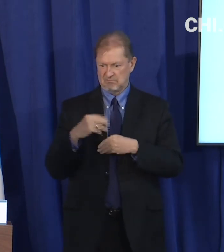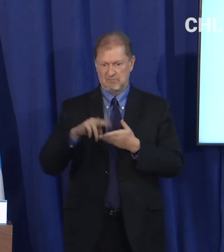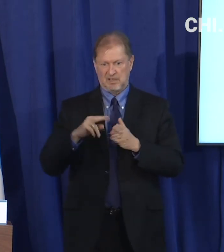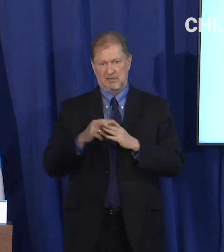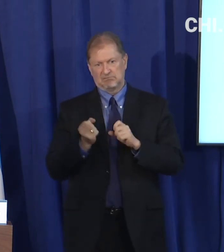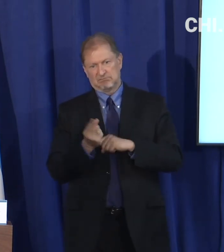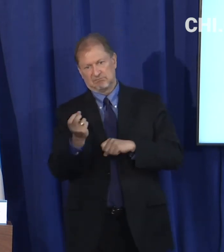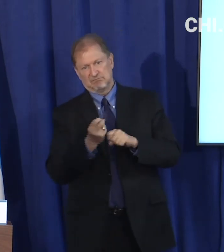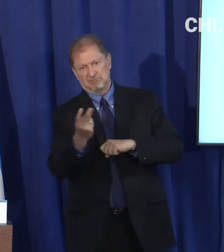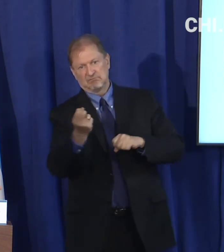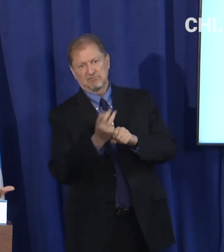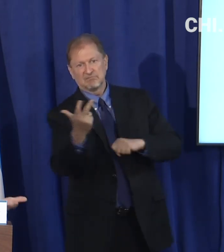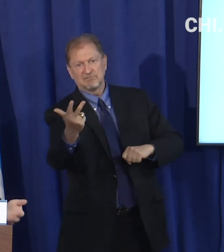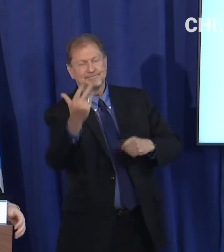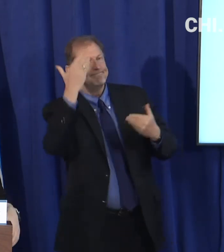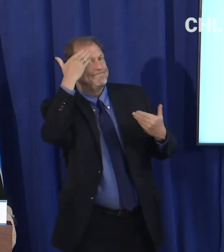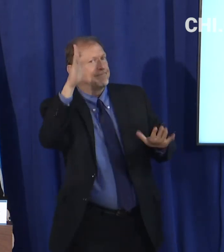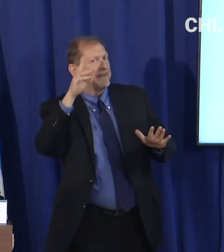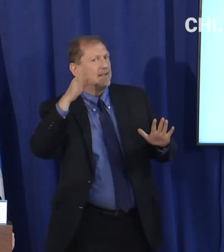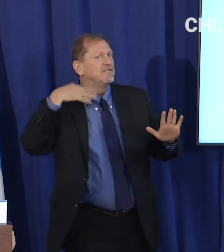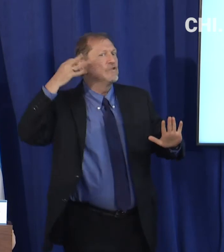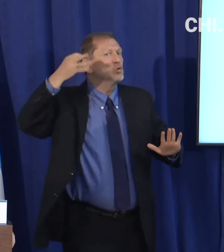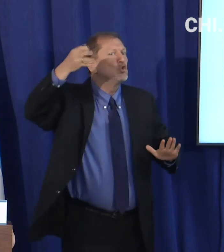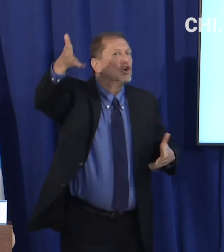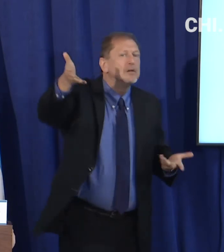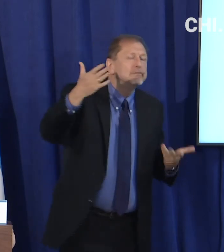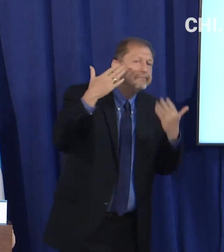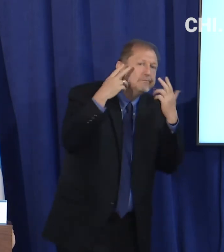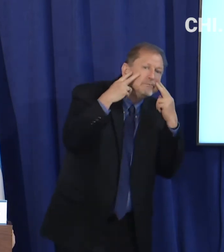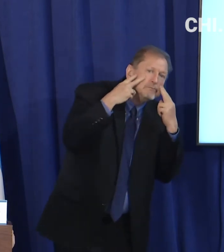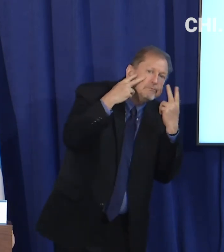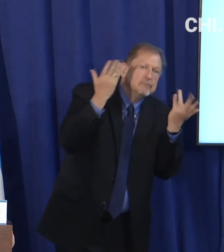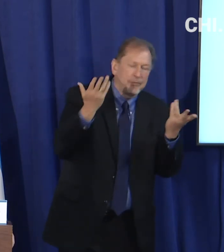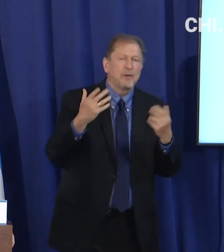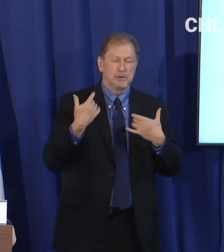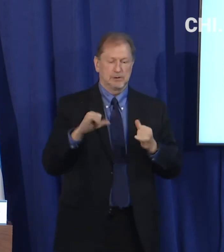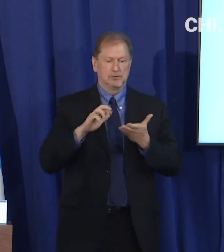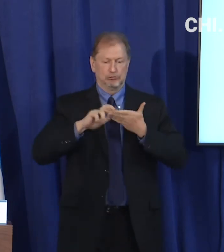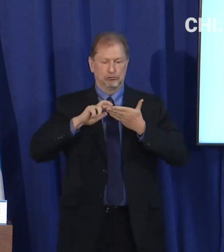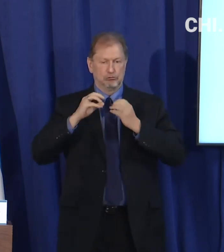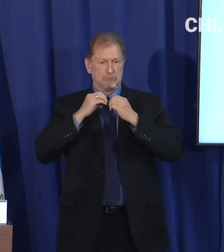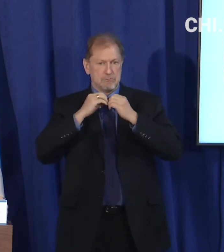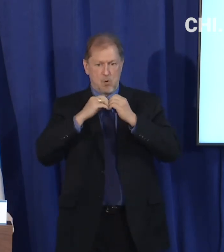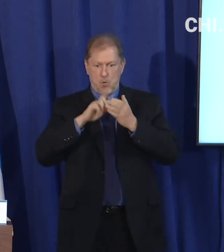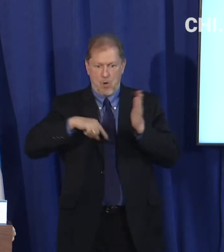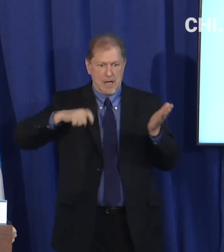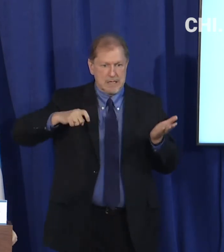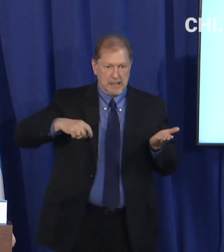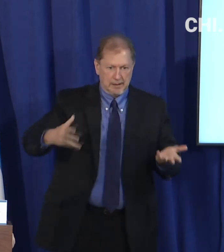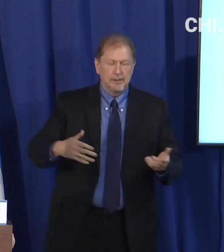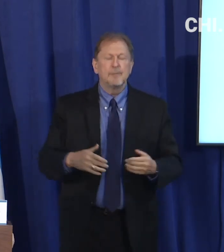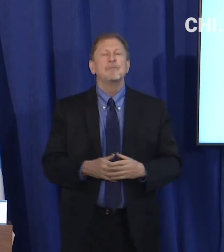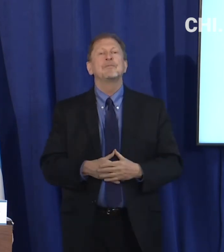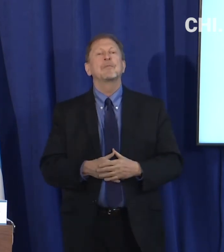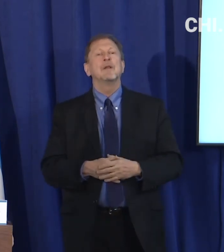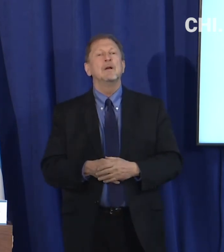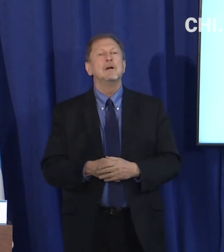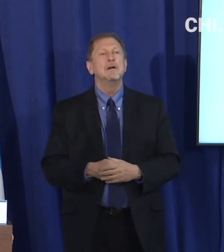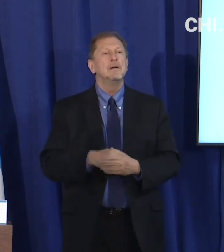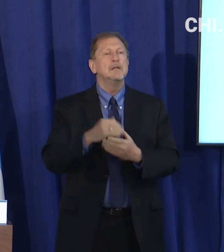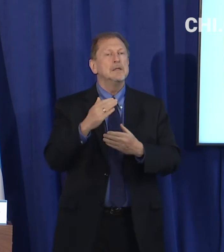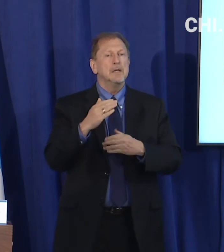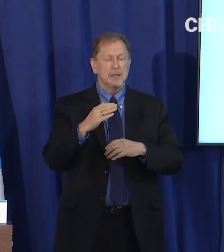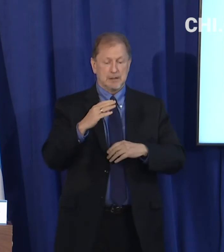those longer term immune studies that we'll need to do to fully answer that question. I think a lot of vaccine experts are